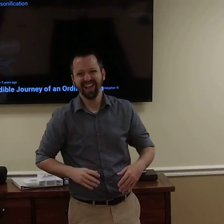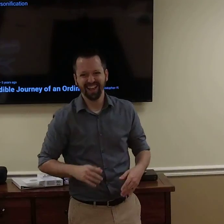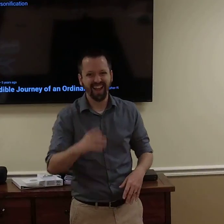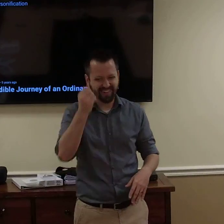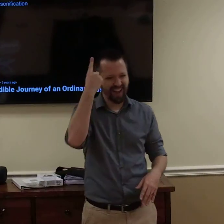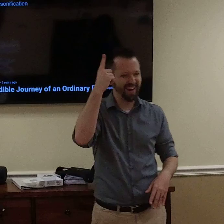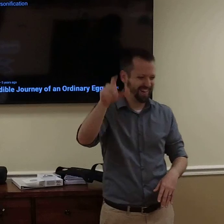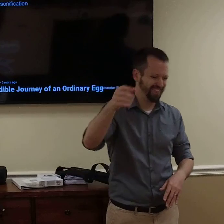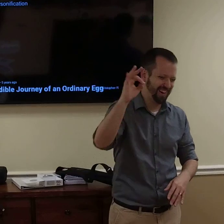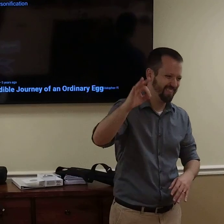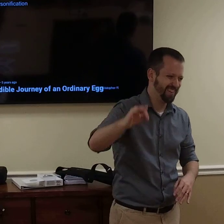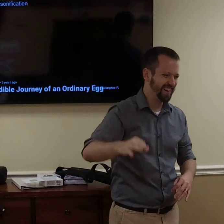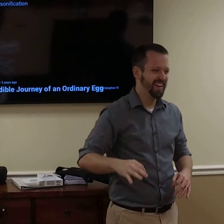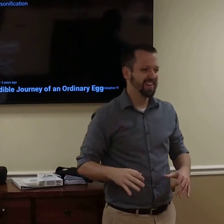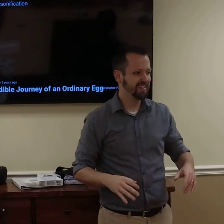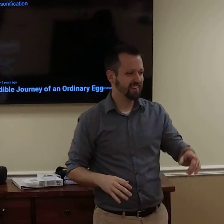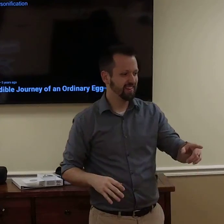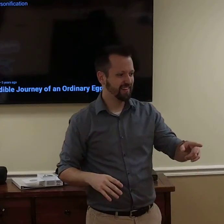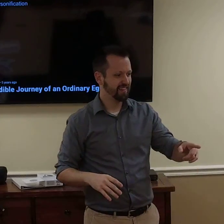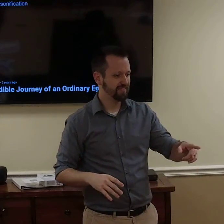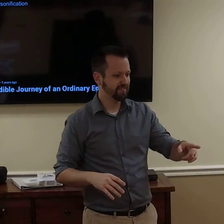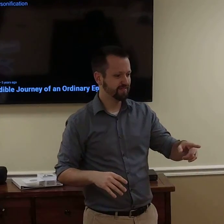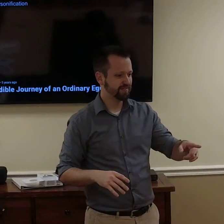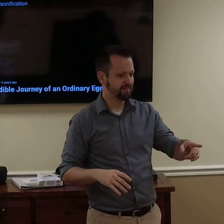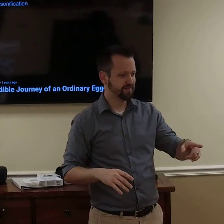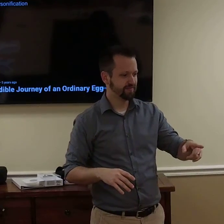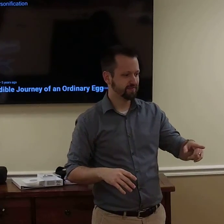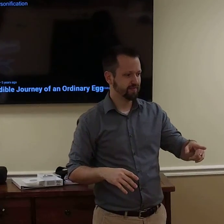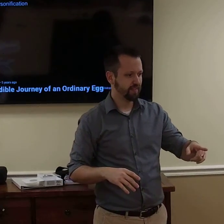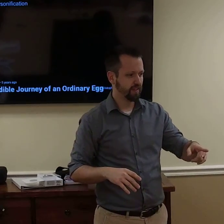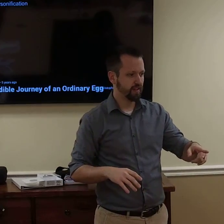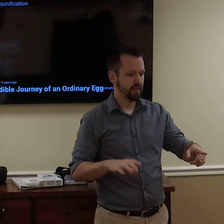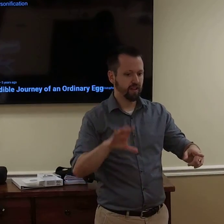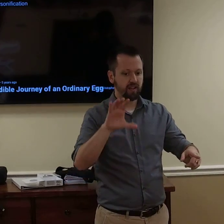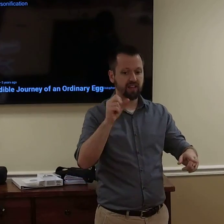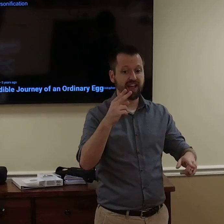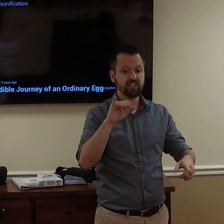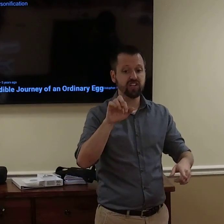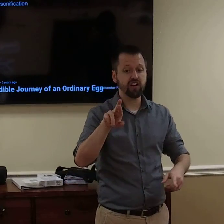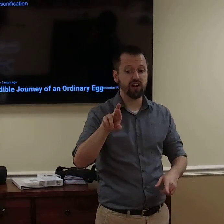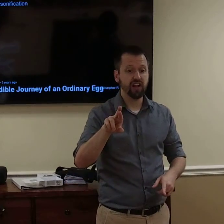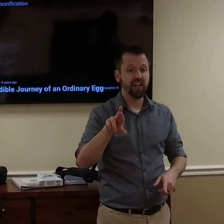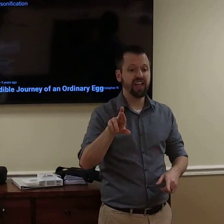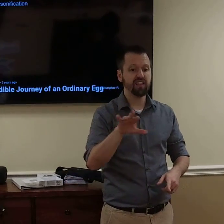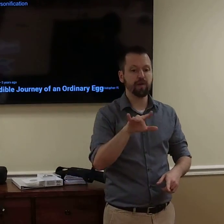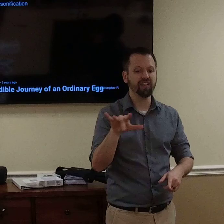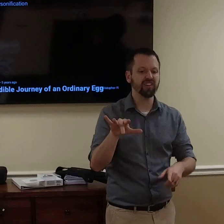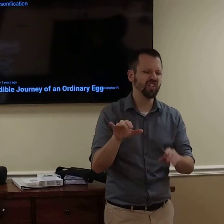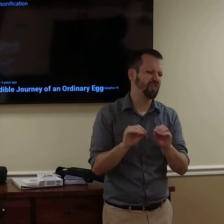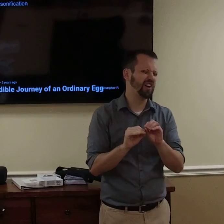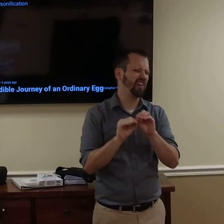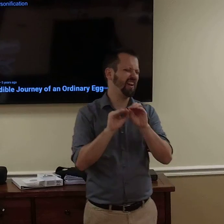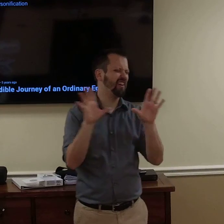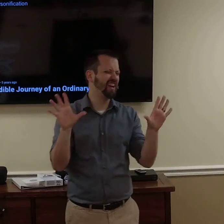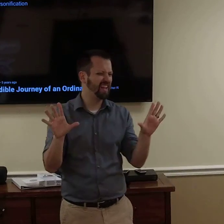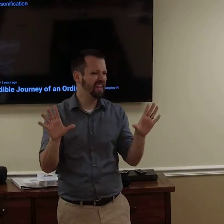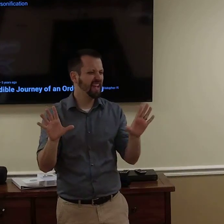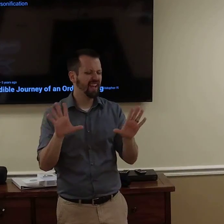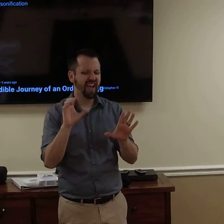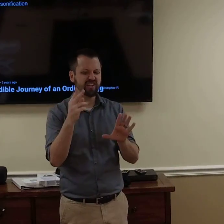yeah, you got it. Why did his finger spell cashier? Cashier. He spells it just for clarity.